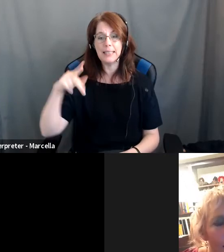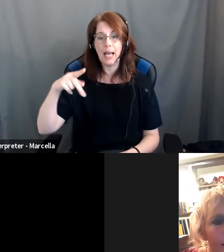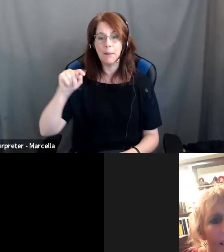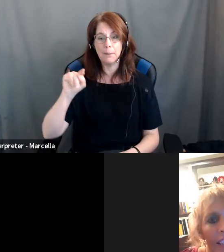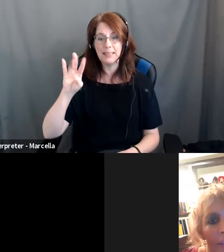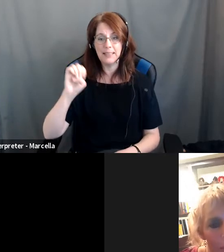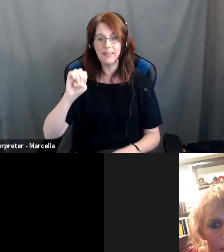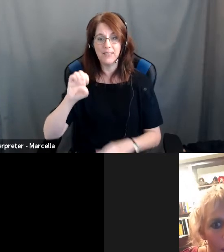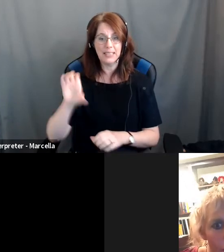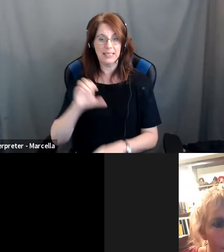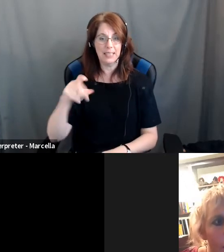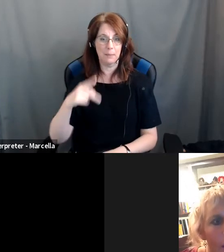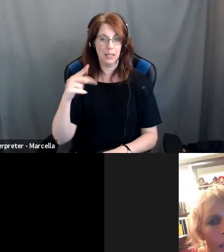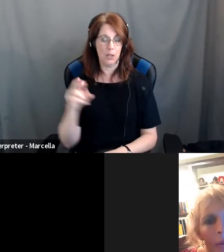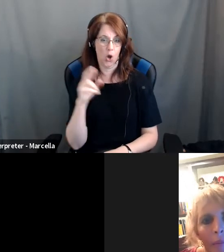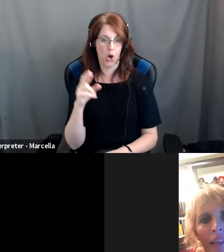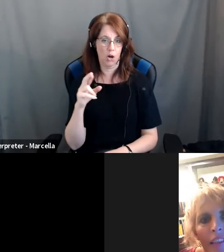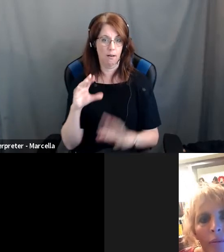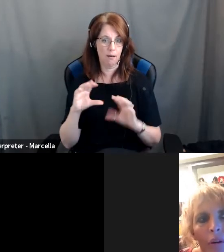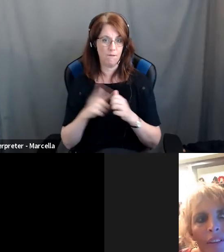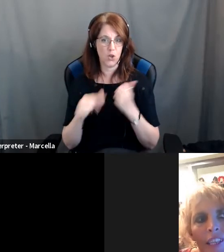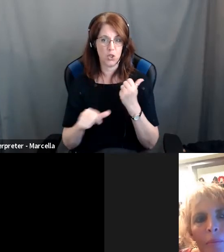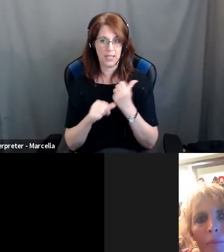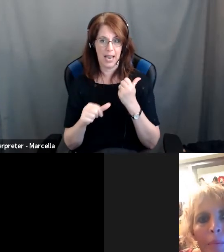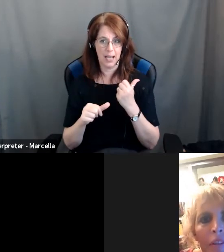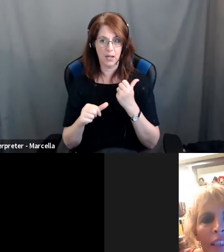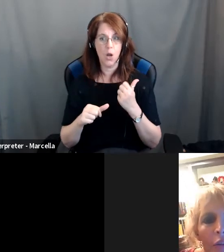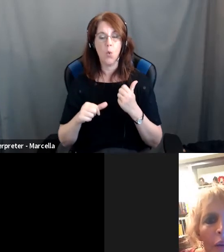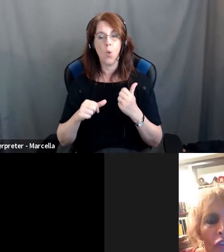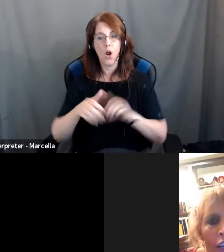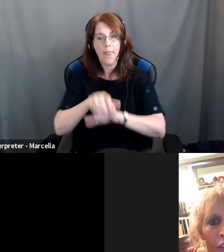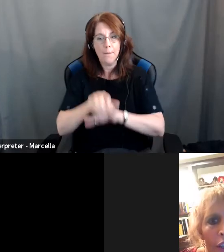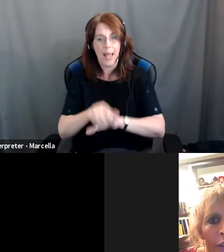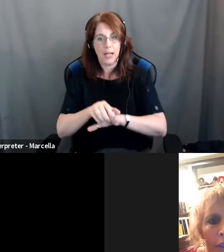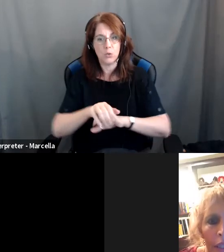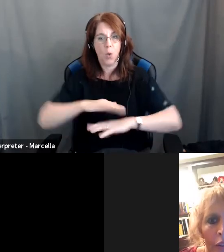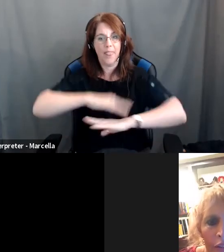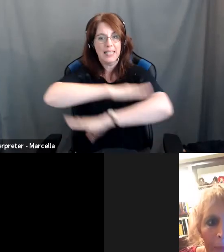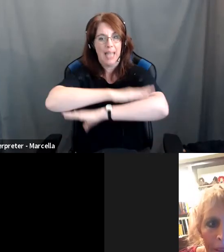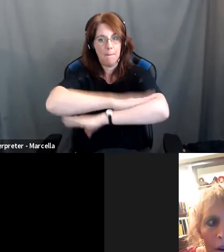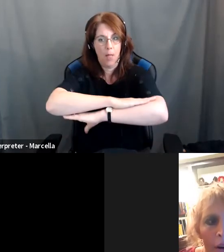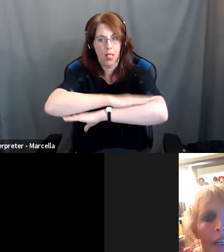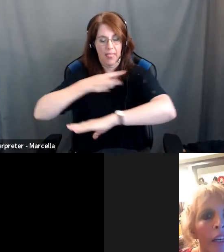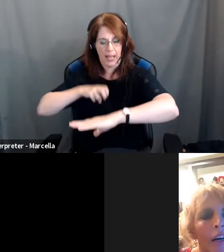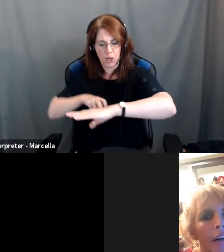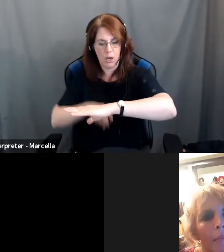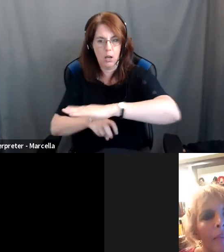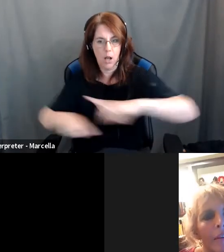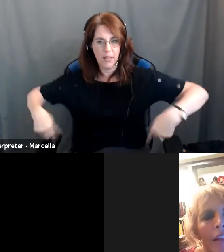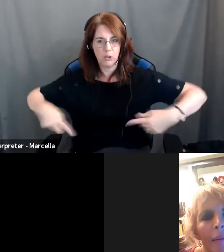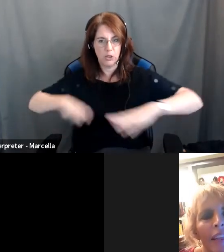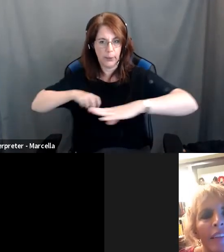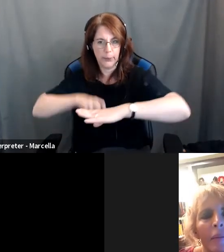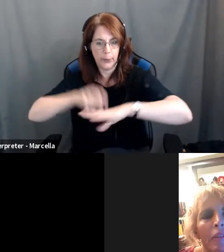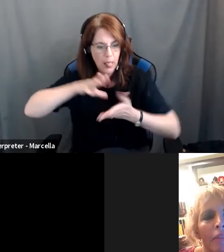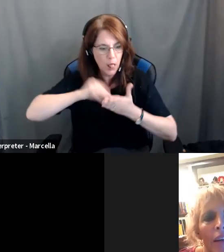aid class that I think everybody loved, where the mannequins were on the table and people could get their wheelchairs under and learn CPR. So